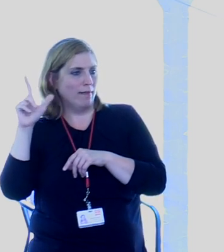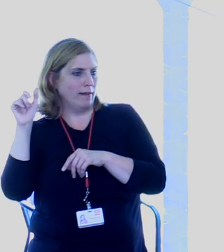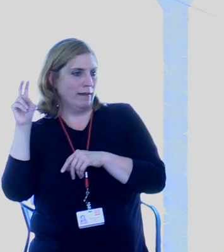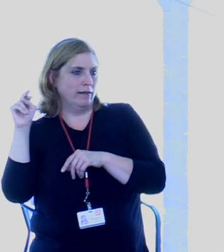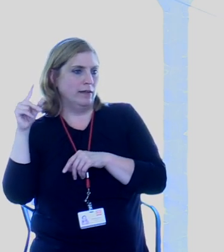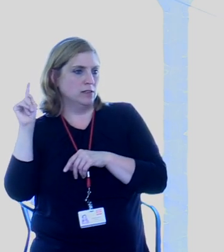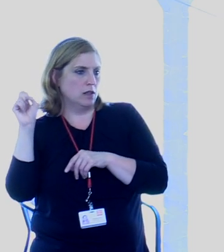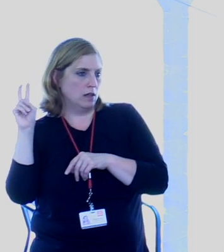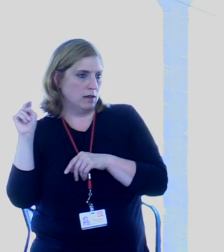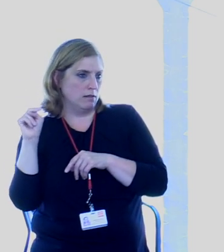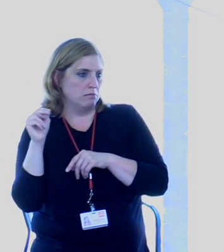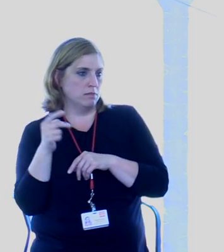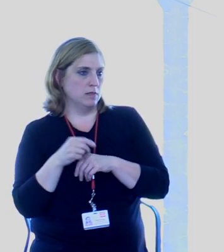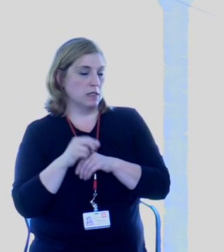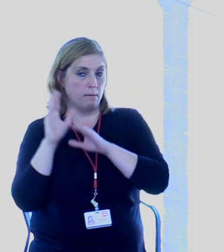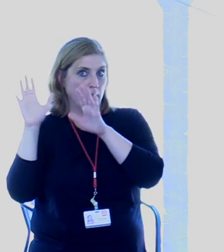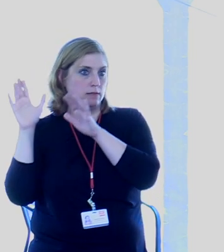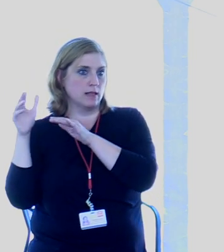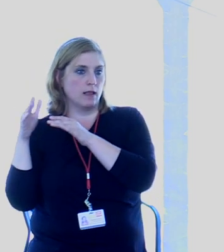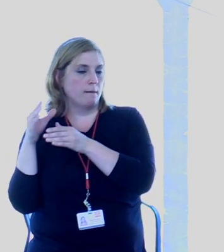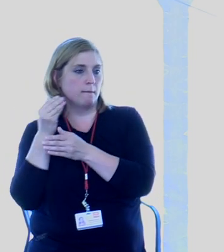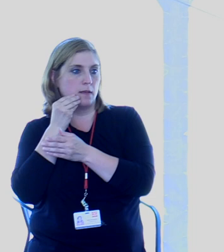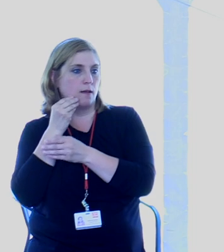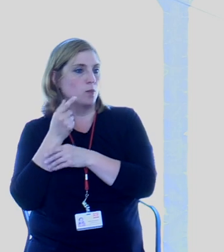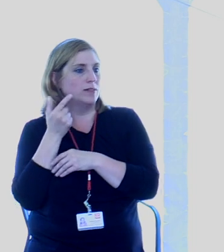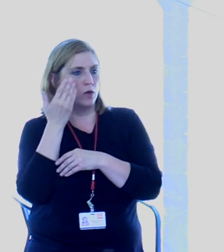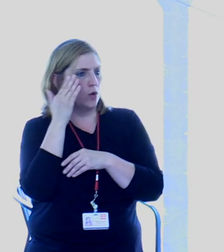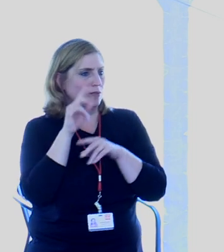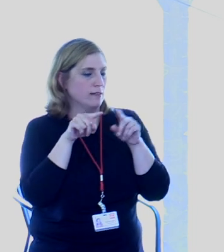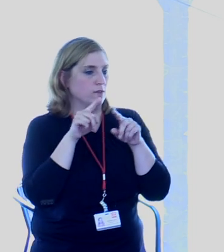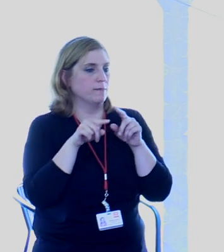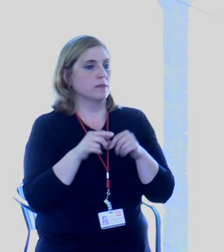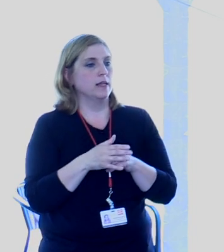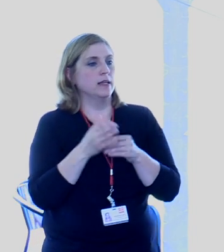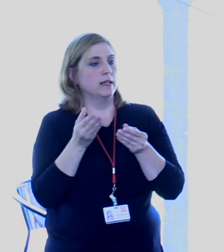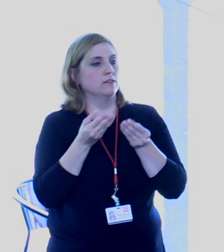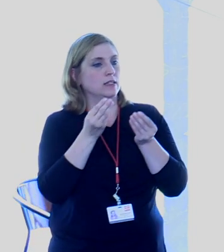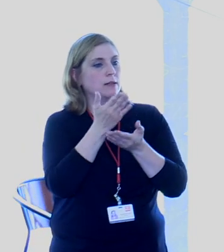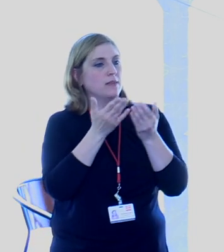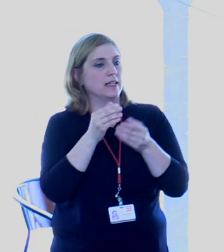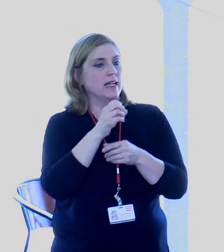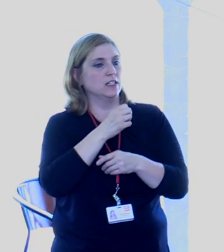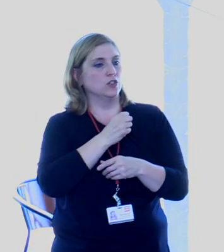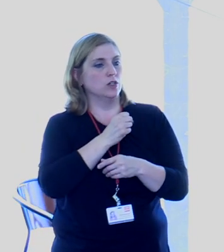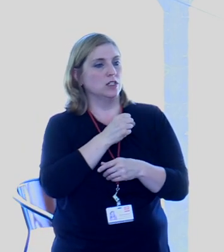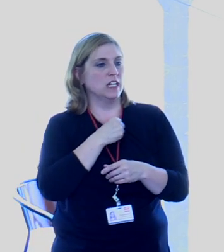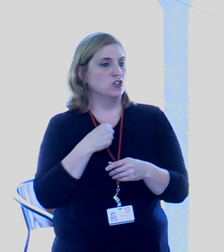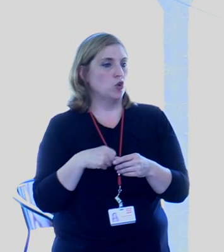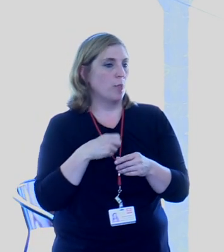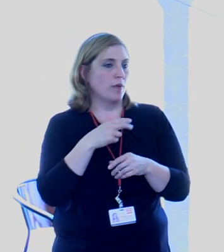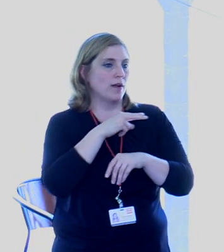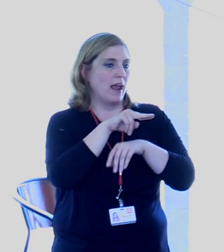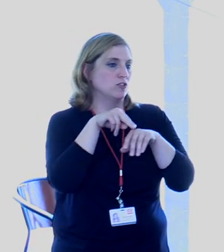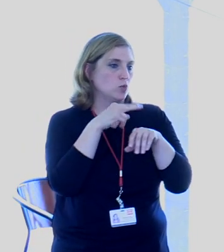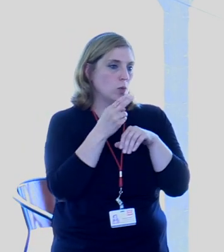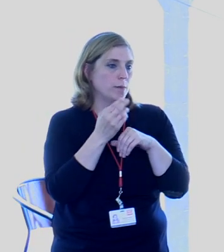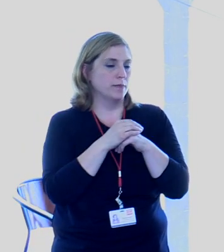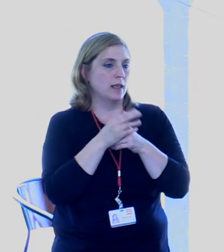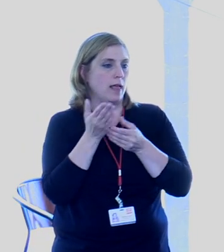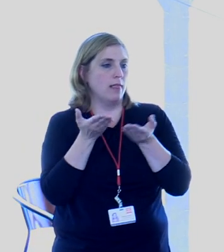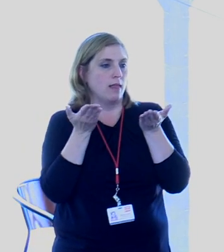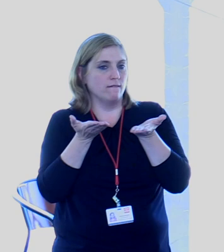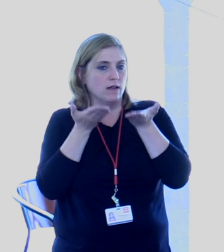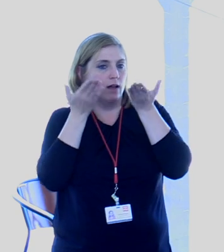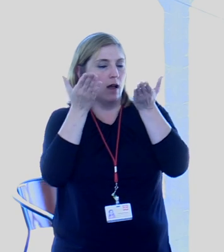meal, okay? God raises us up and feeds us with something that's supernatural to elevate our appetites. And this is what it